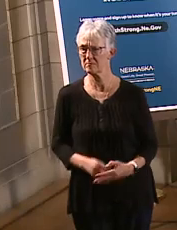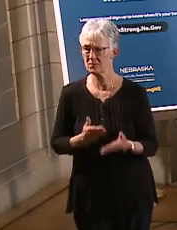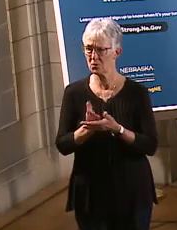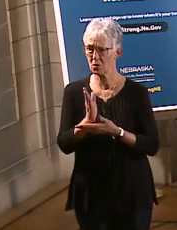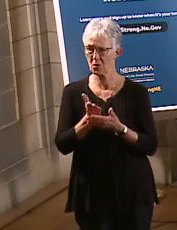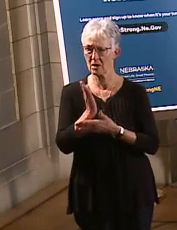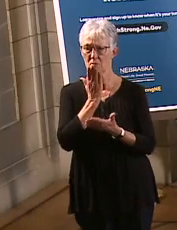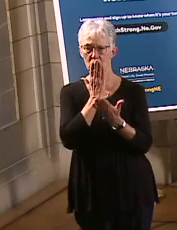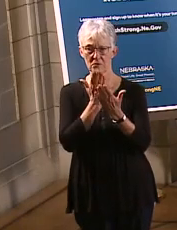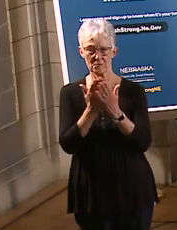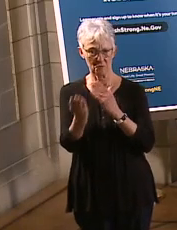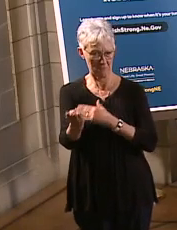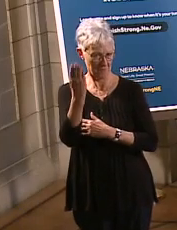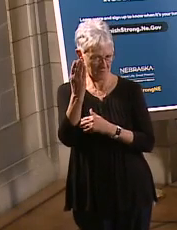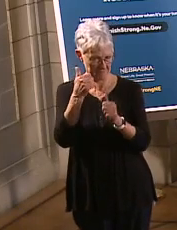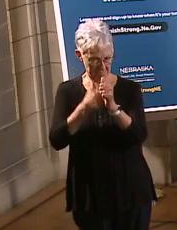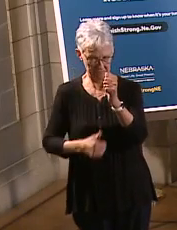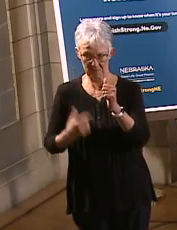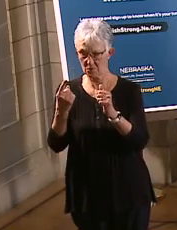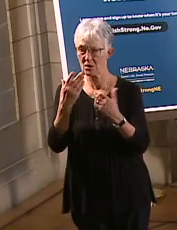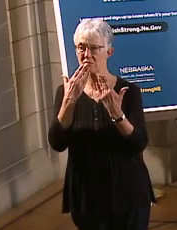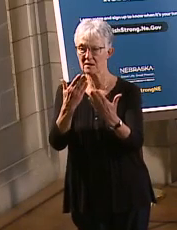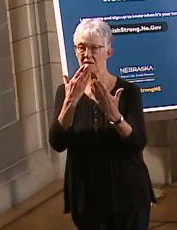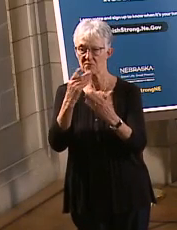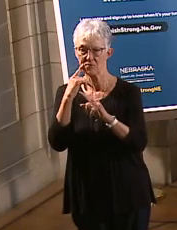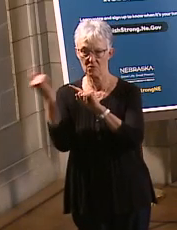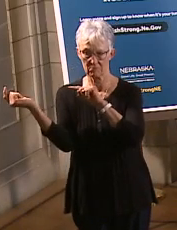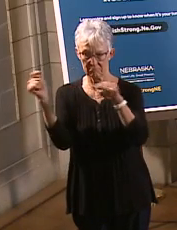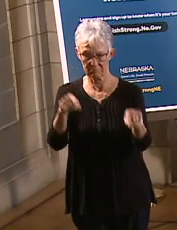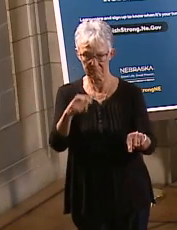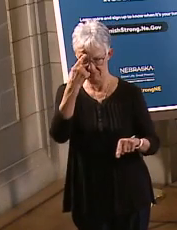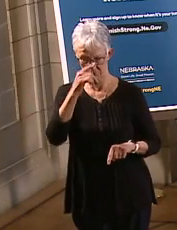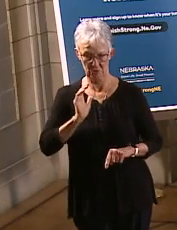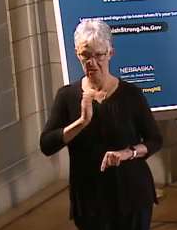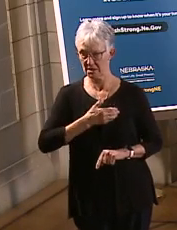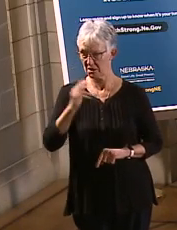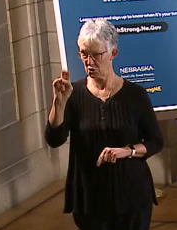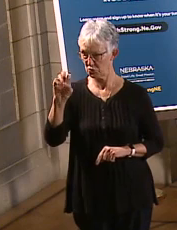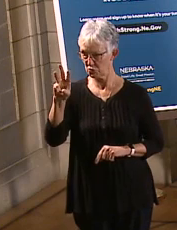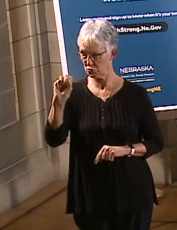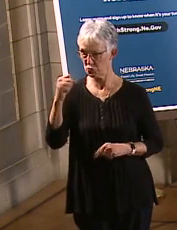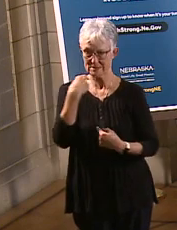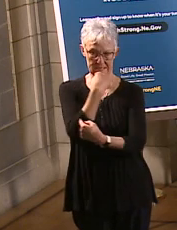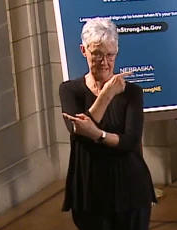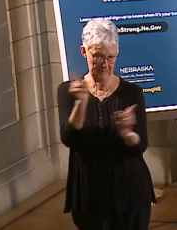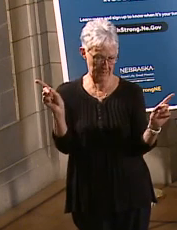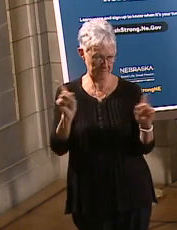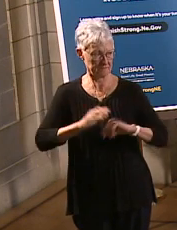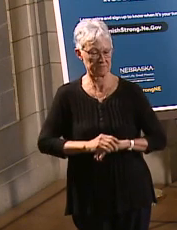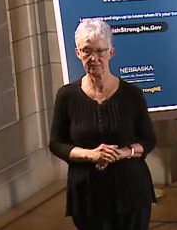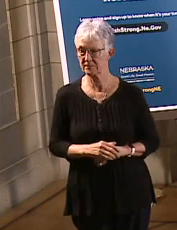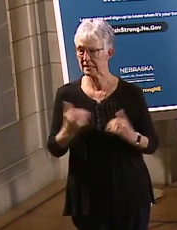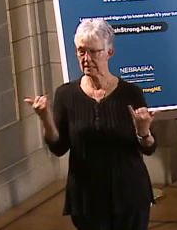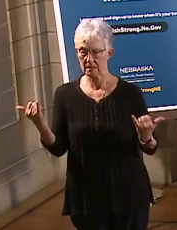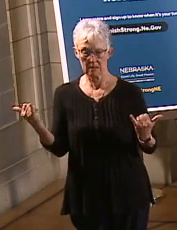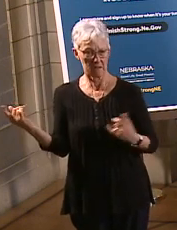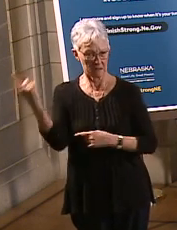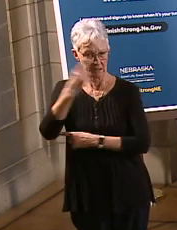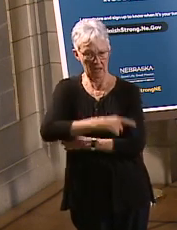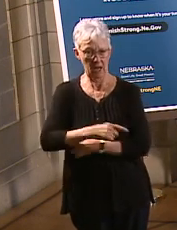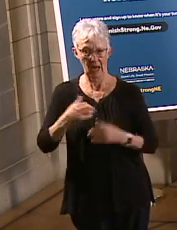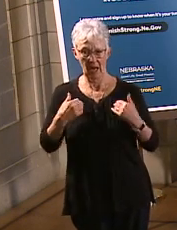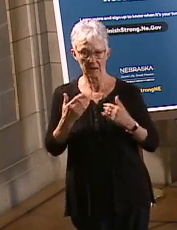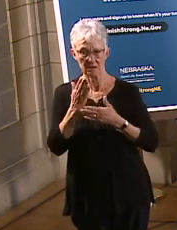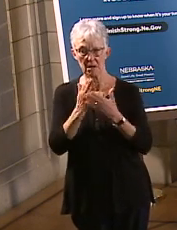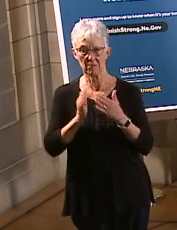Good morning, everybody. Thank you for joining us for another press briefing. Today, we're going to hit upon some of the stuff,